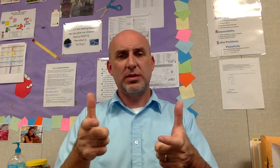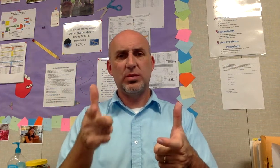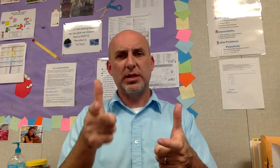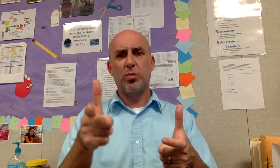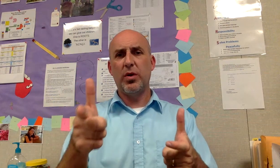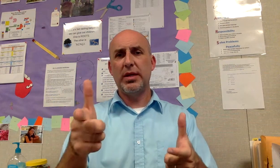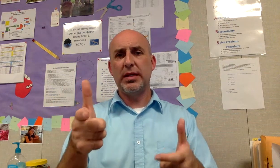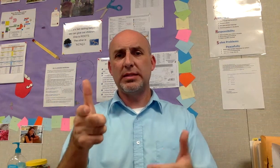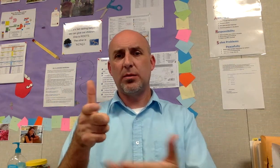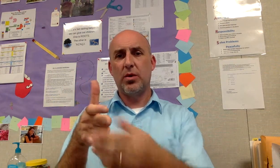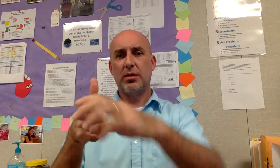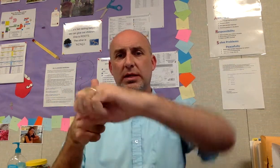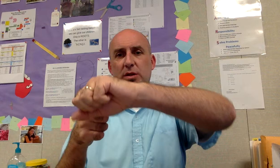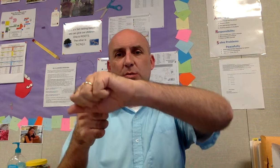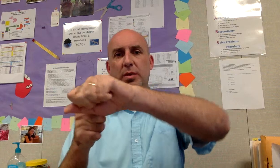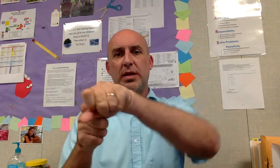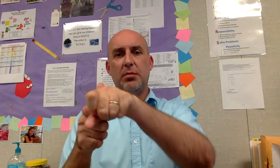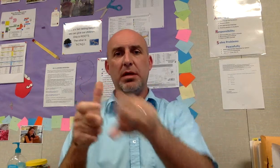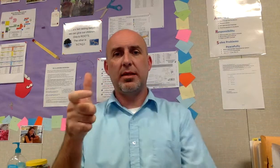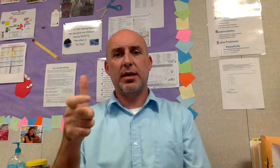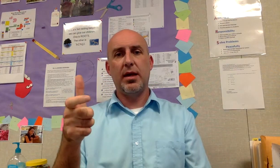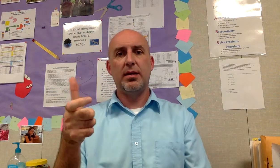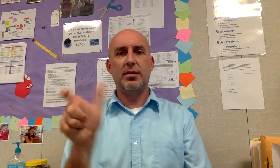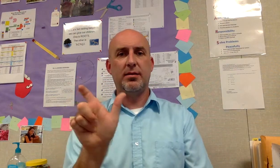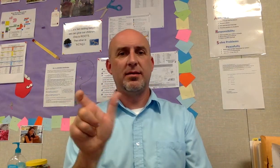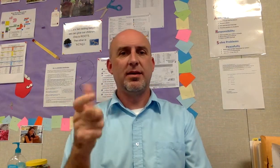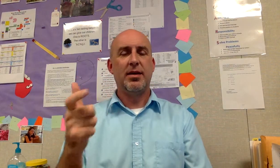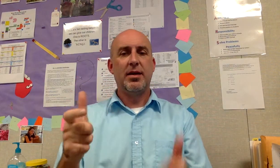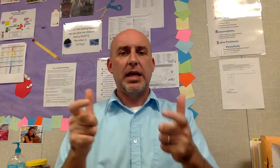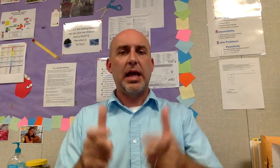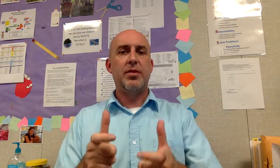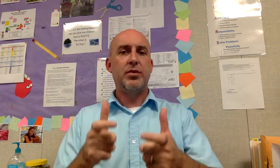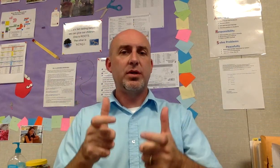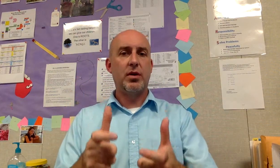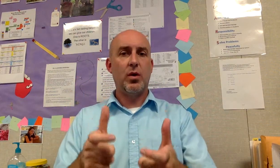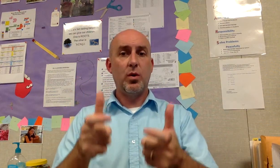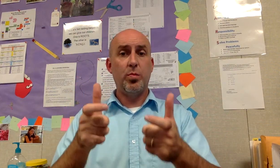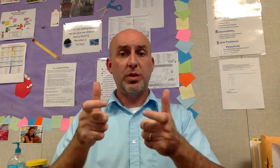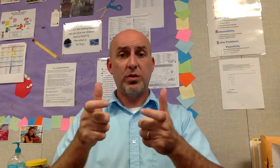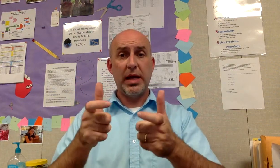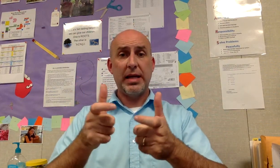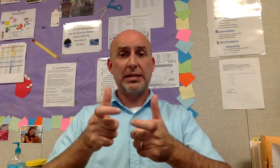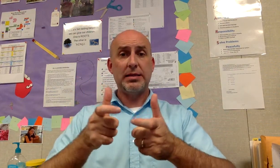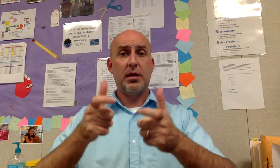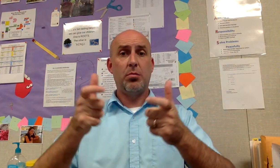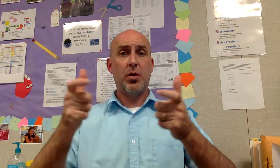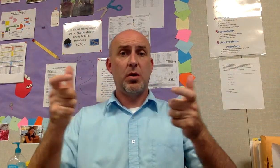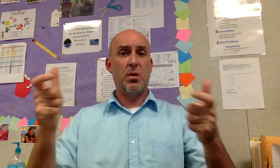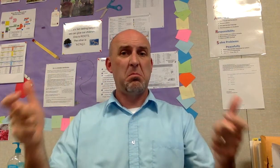almost like you pointed a gun at someone, like Superman, and he bent the gun. And then you're going to open your hands apart,